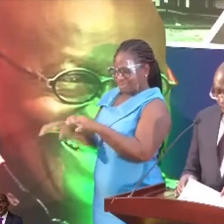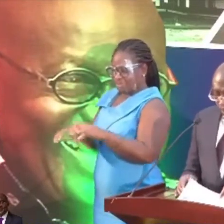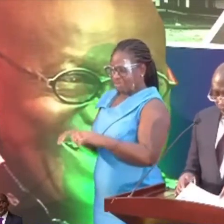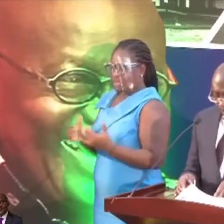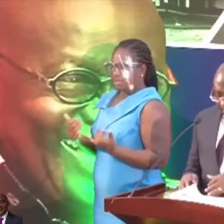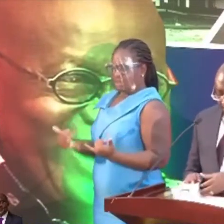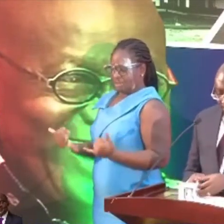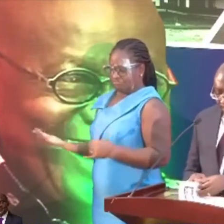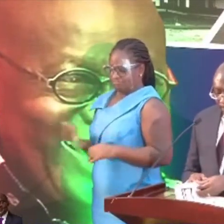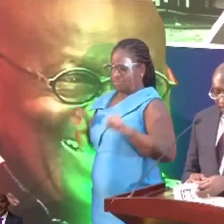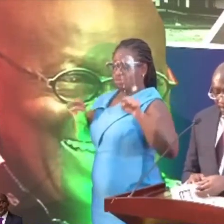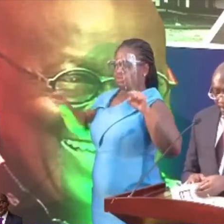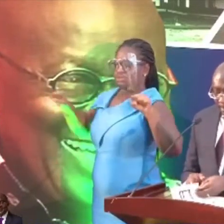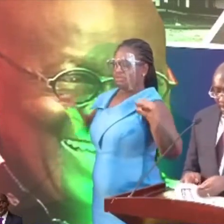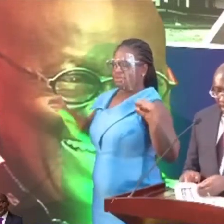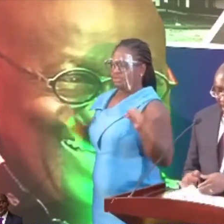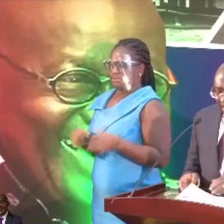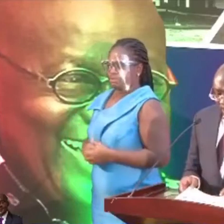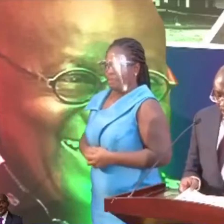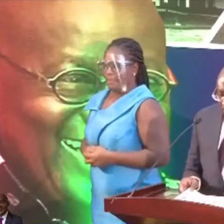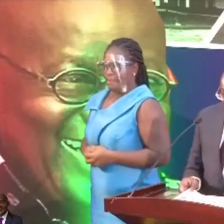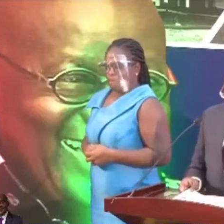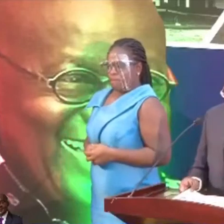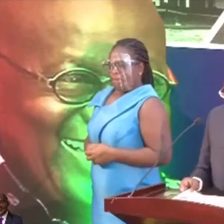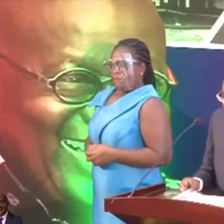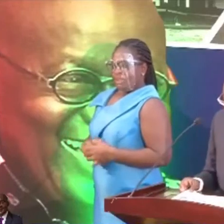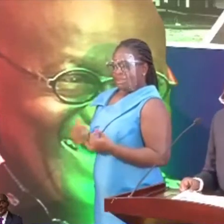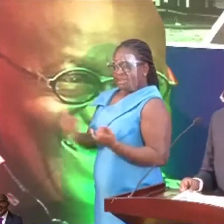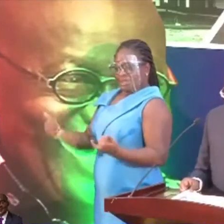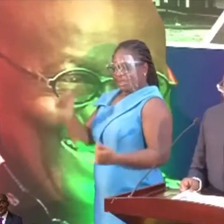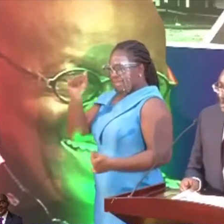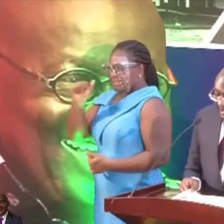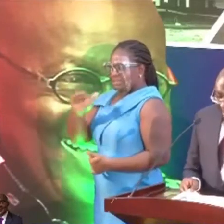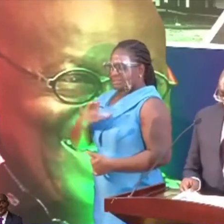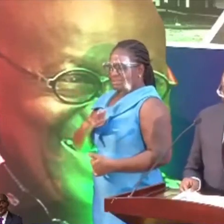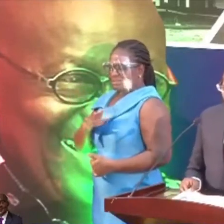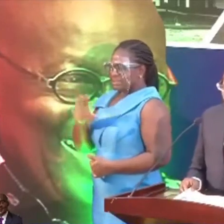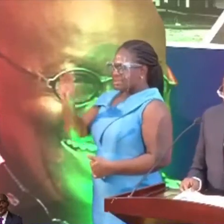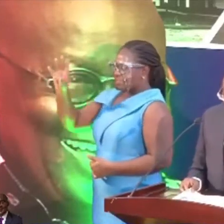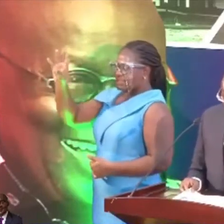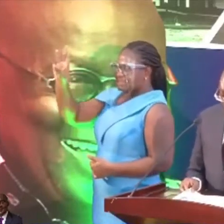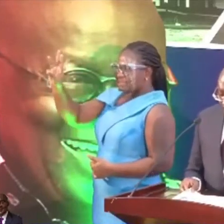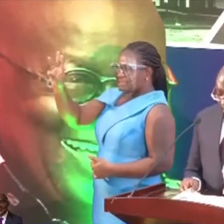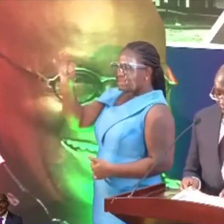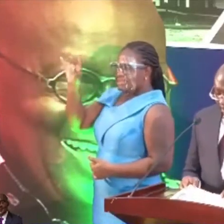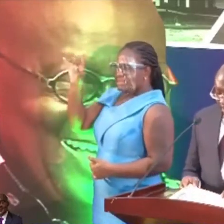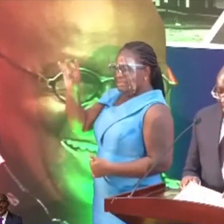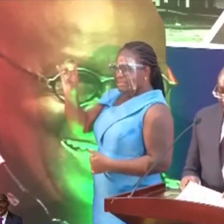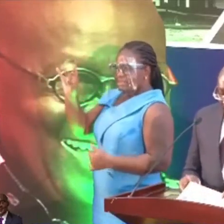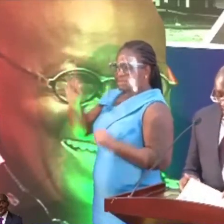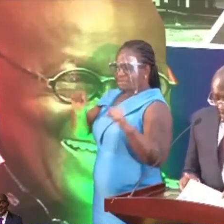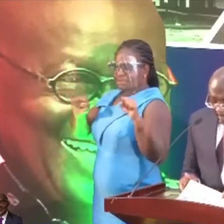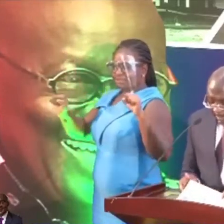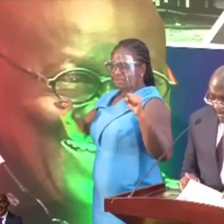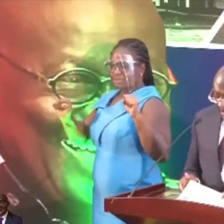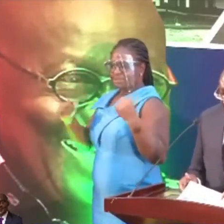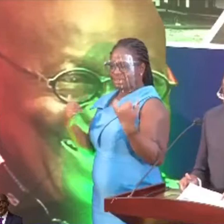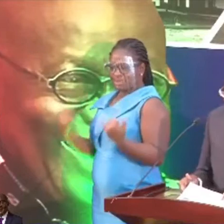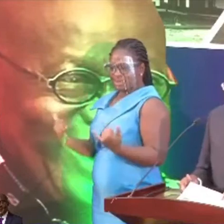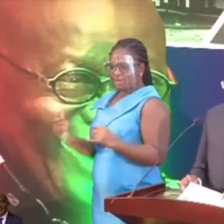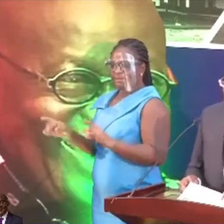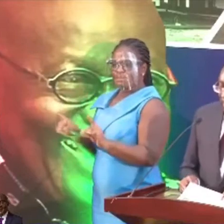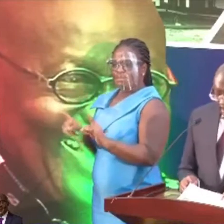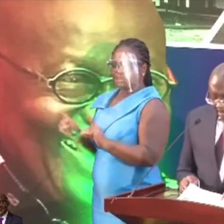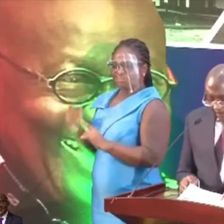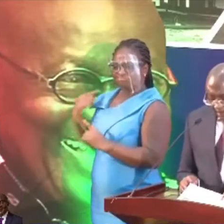to sports. A total, ladies and gentlemen, of 68 sports infrastructure projects have been undertaken